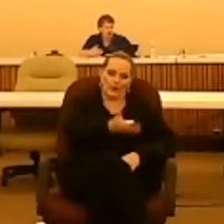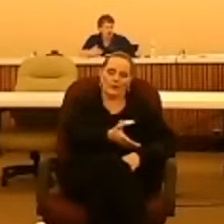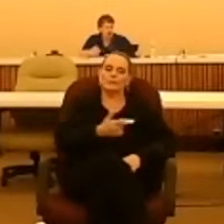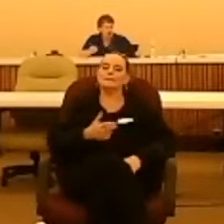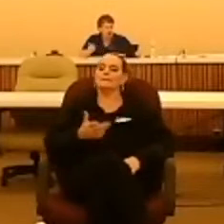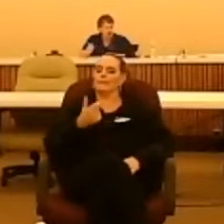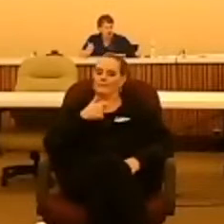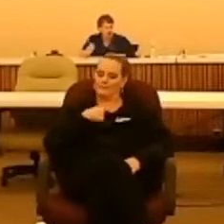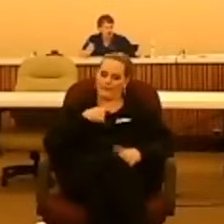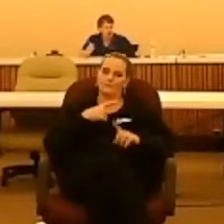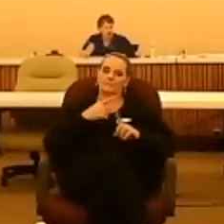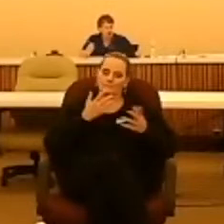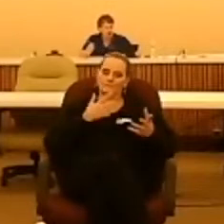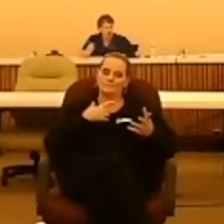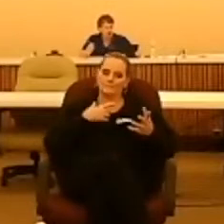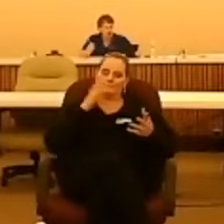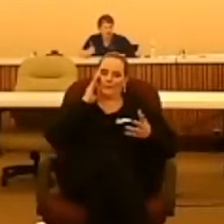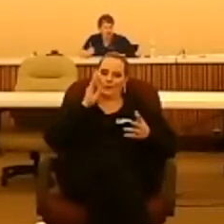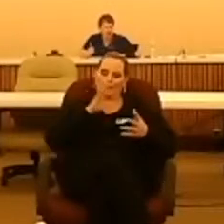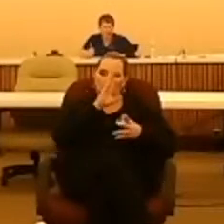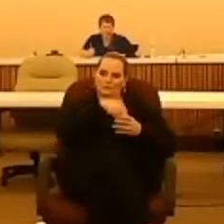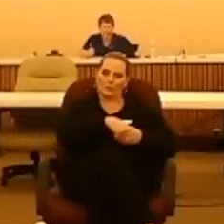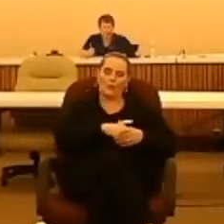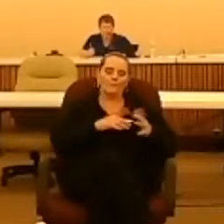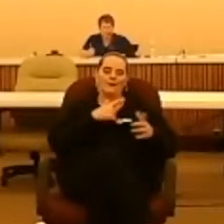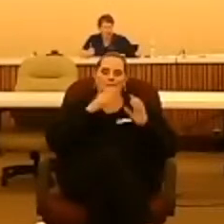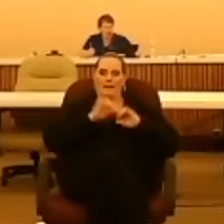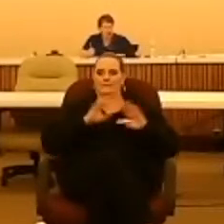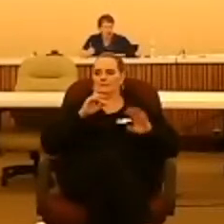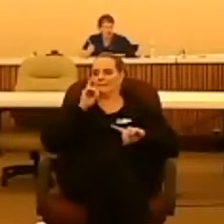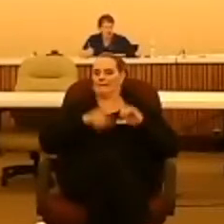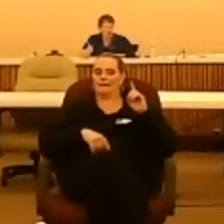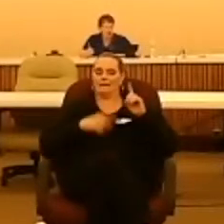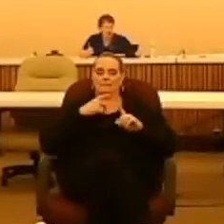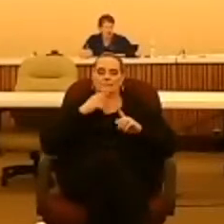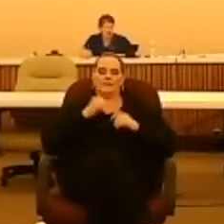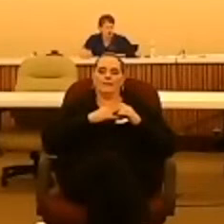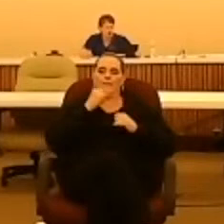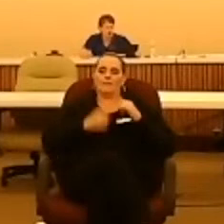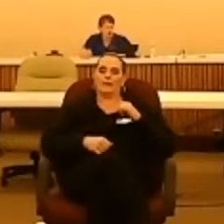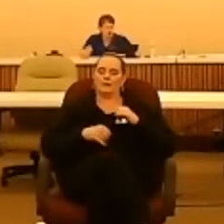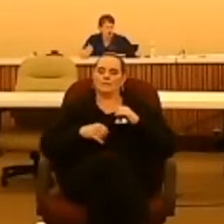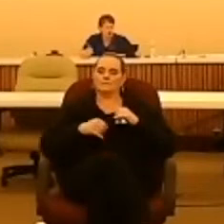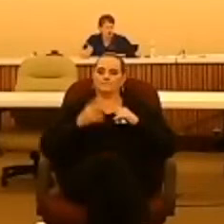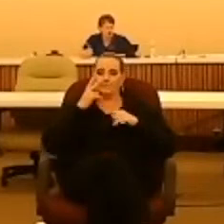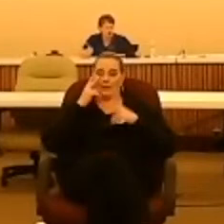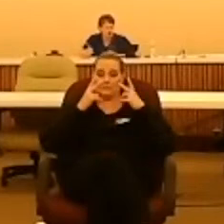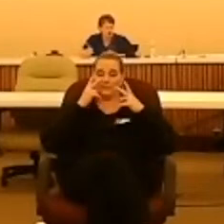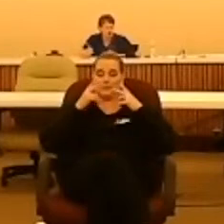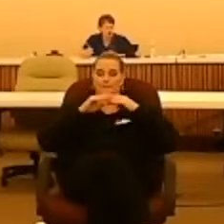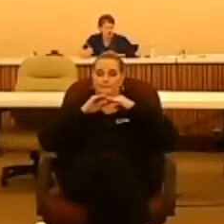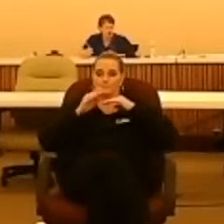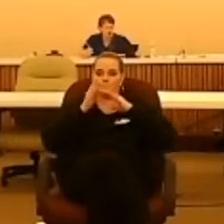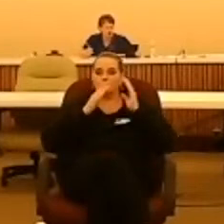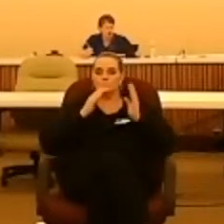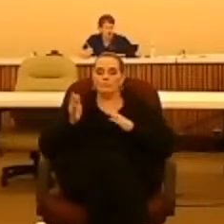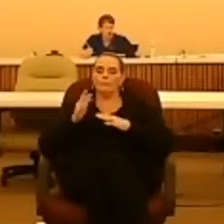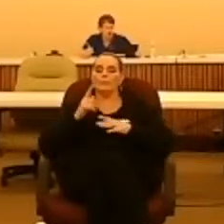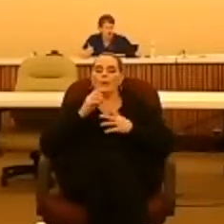accounting for it, but obviously they can't get a final site plan approval until those are well defined. And the same thing with